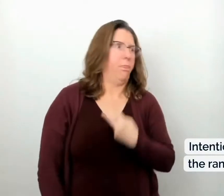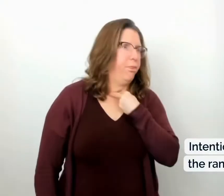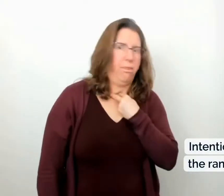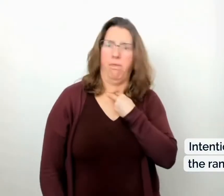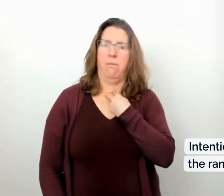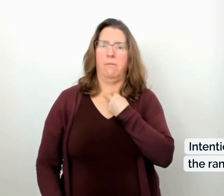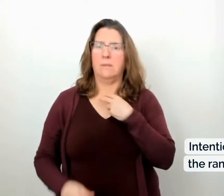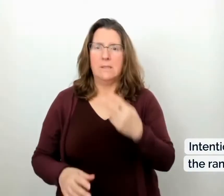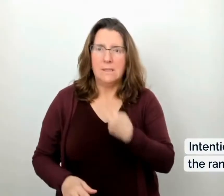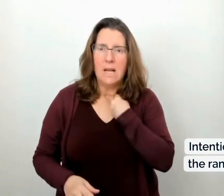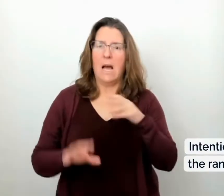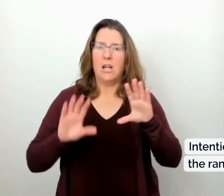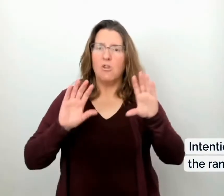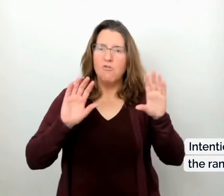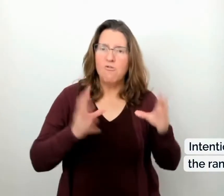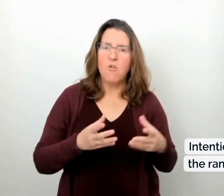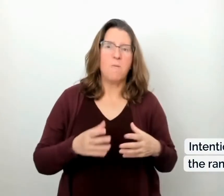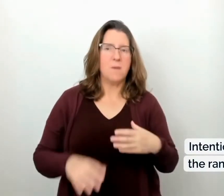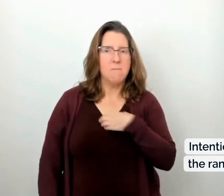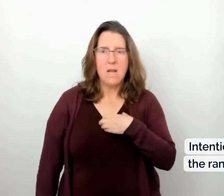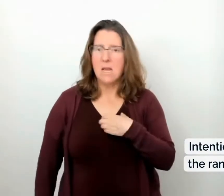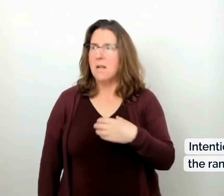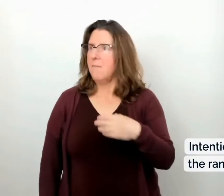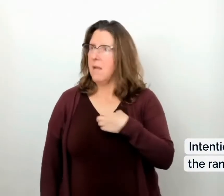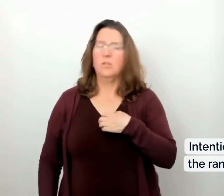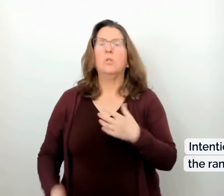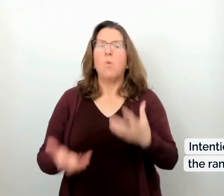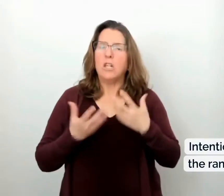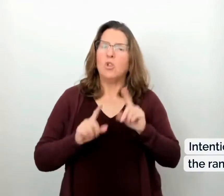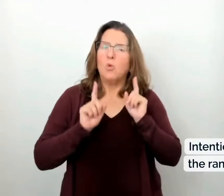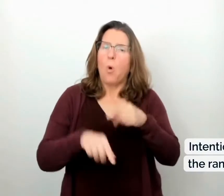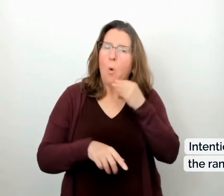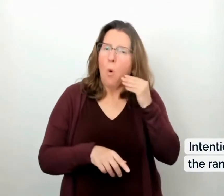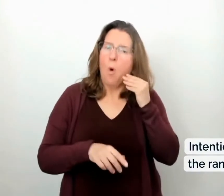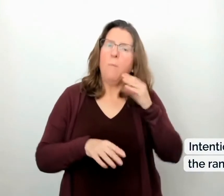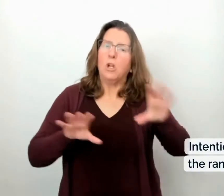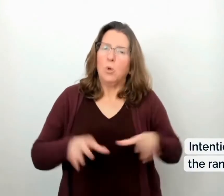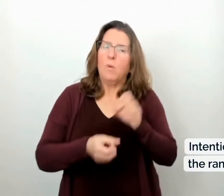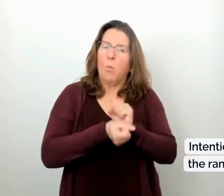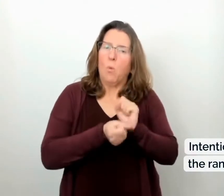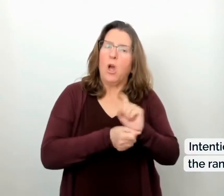She would complain constantly about her group and only wanted to come home and do it all